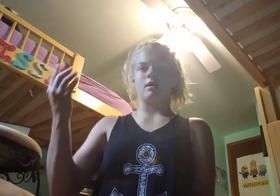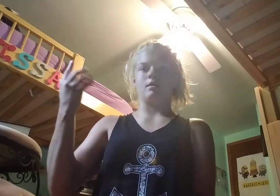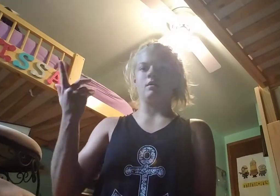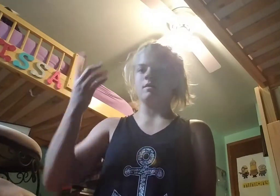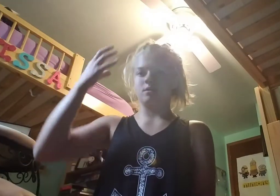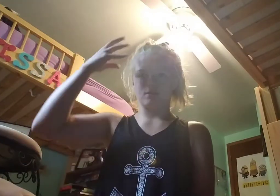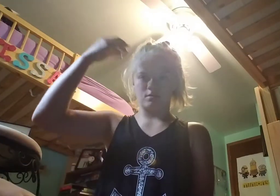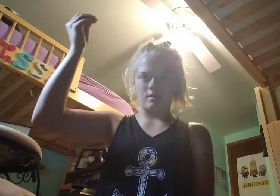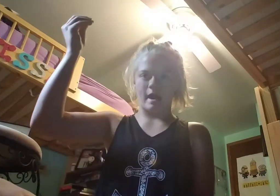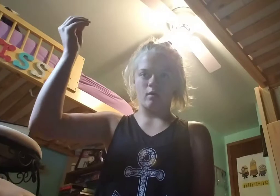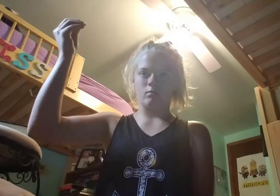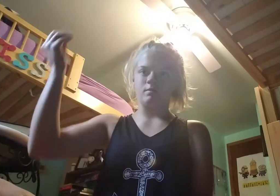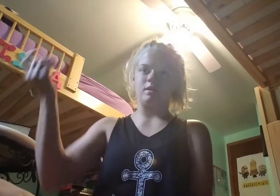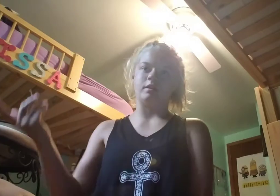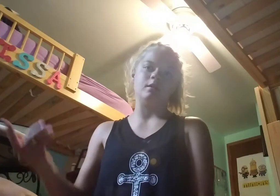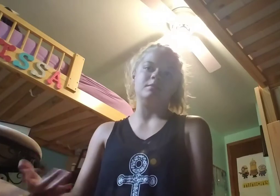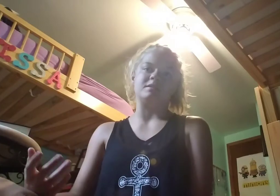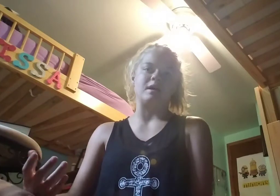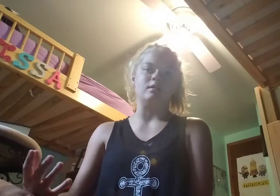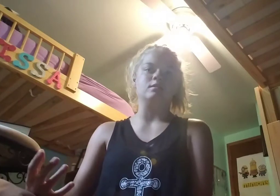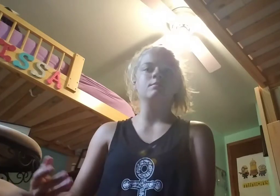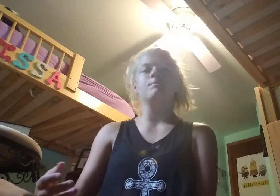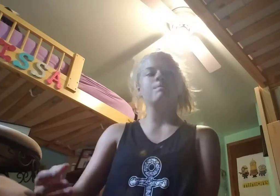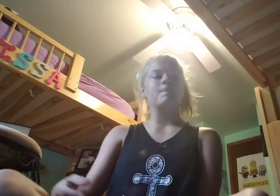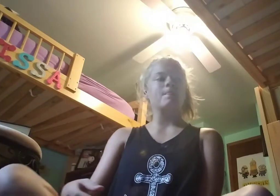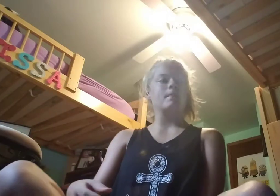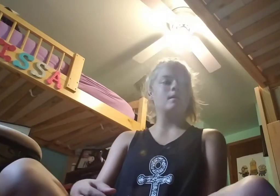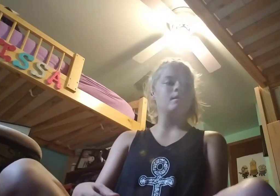don't know. It's just how helium is signed.